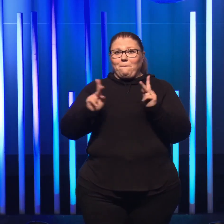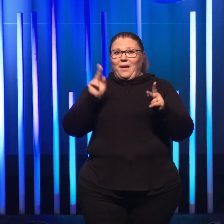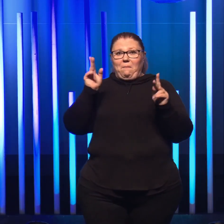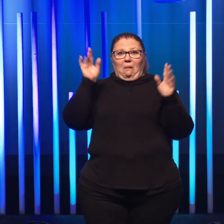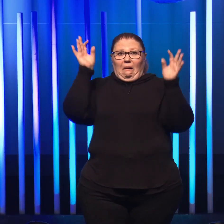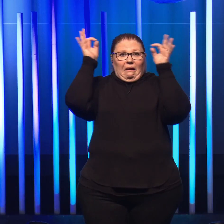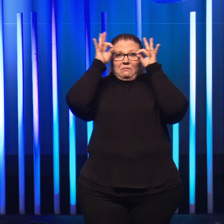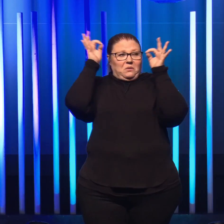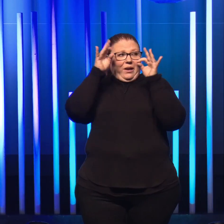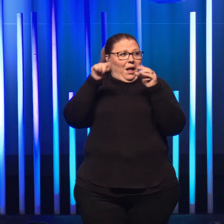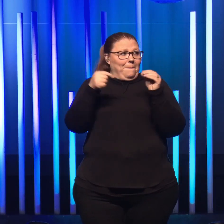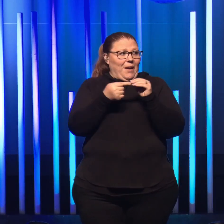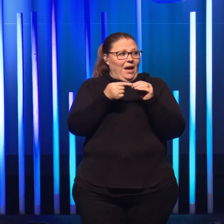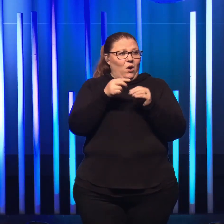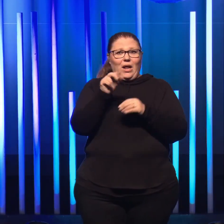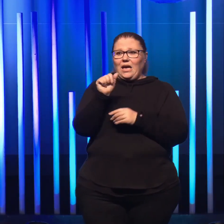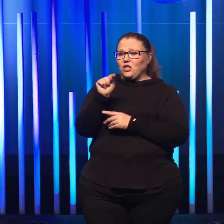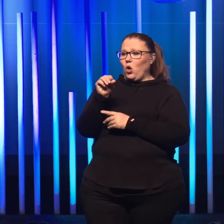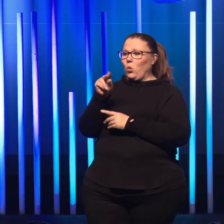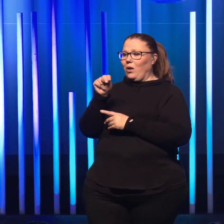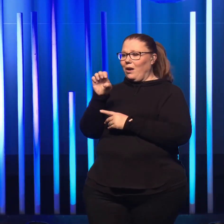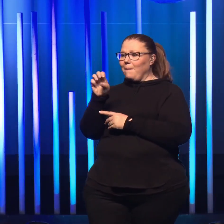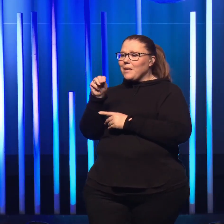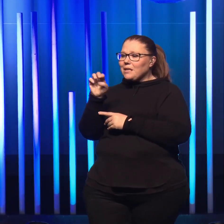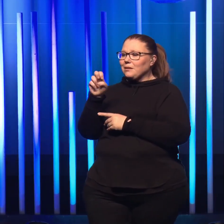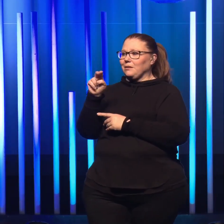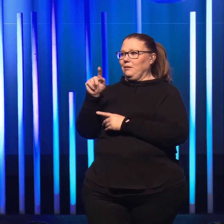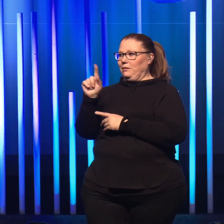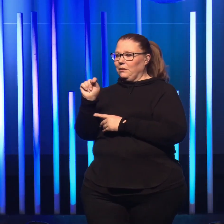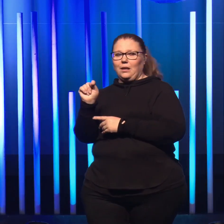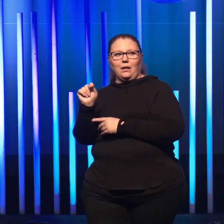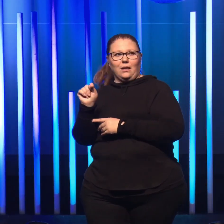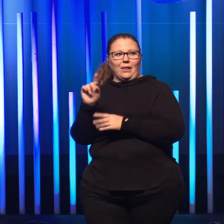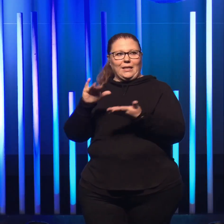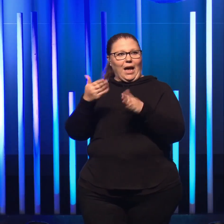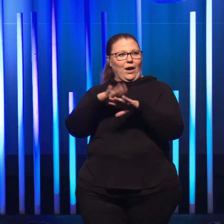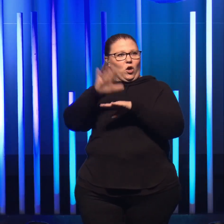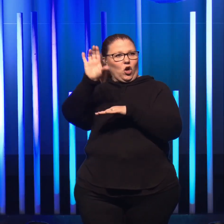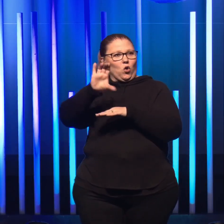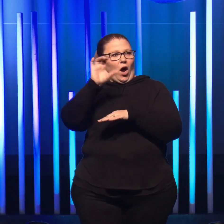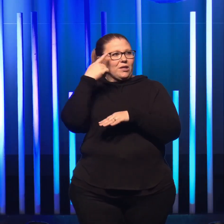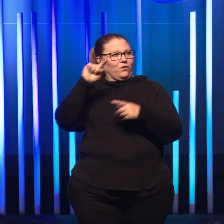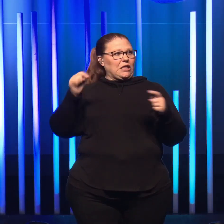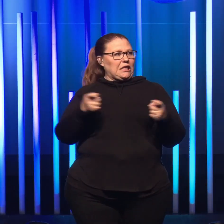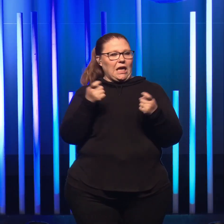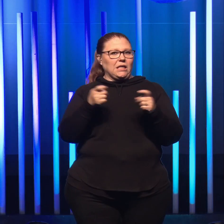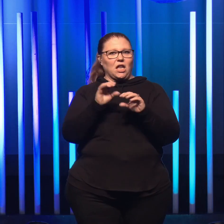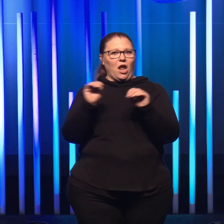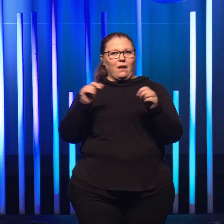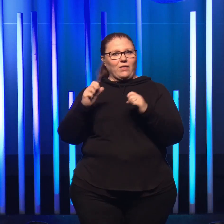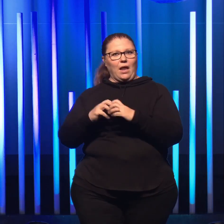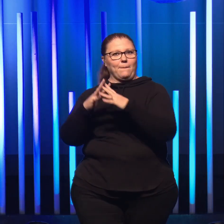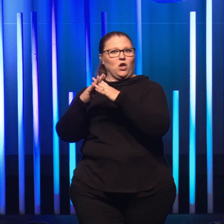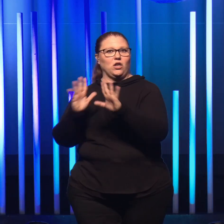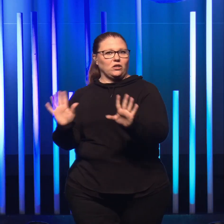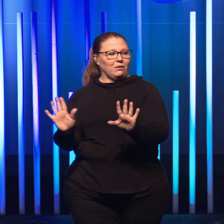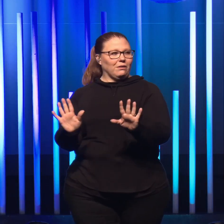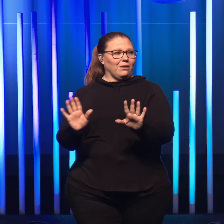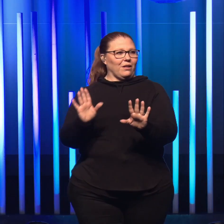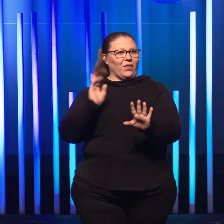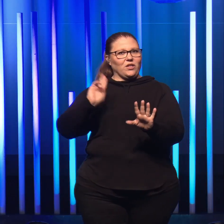no thought of like atonement, dying on a cross for sins. Before any of that would emerge, this historical Jesus walked